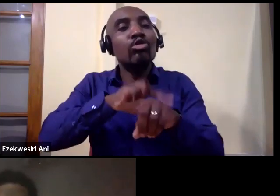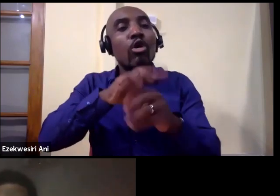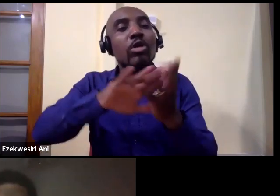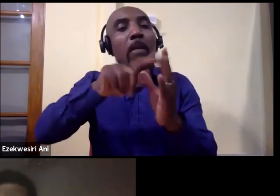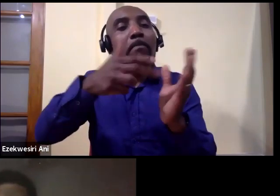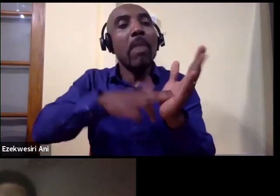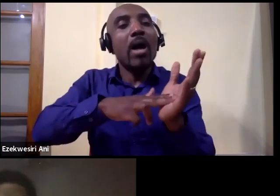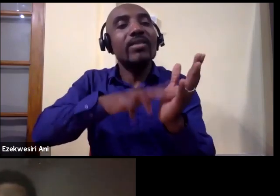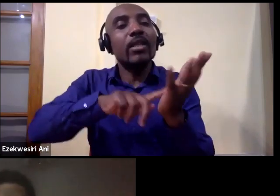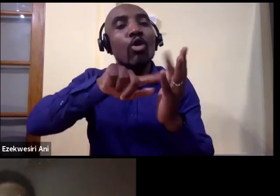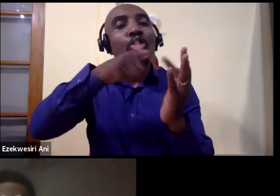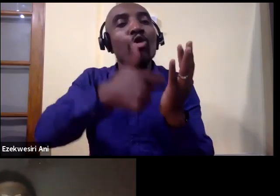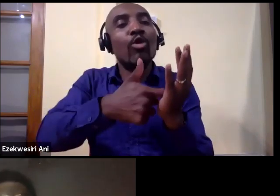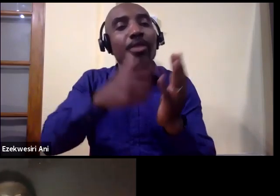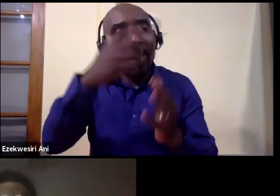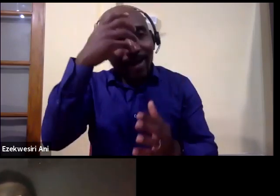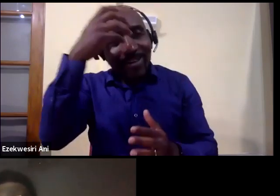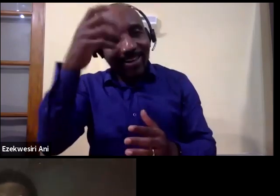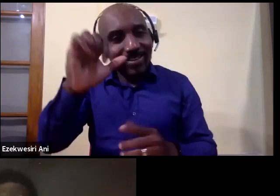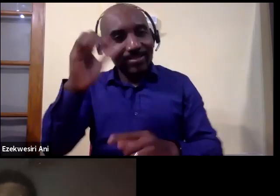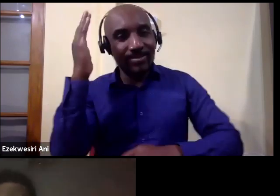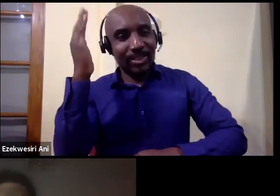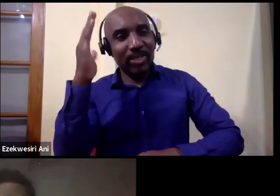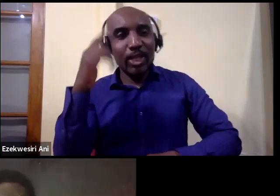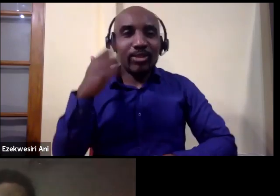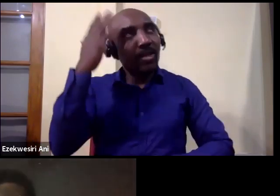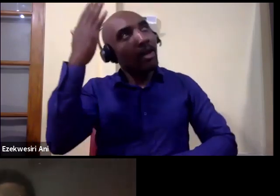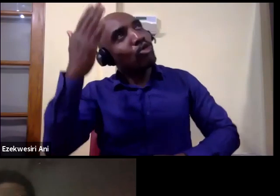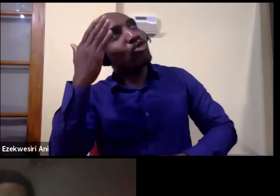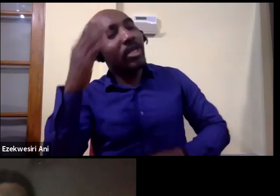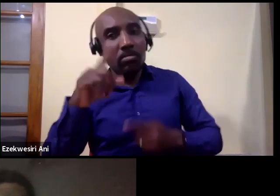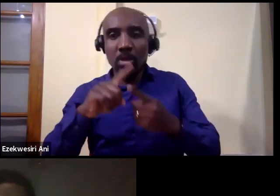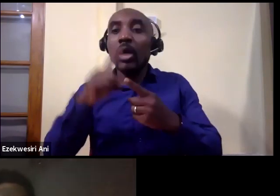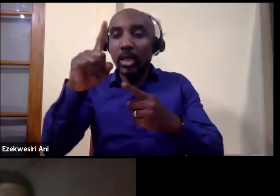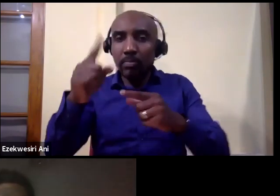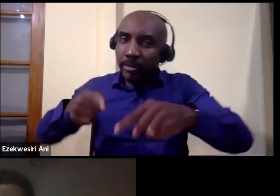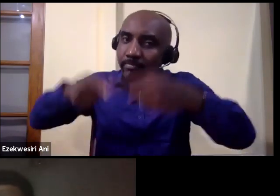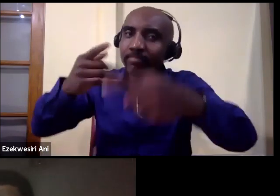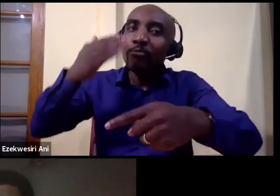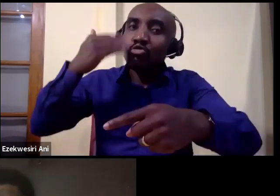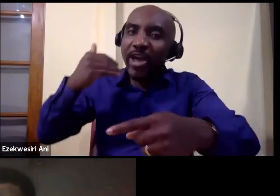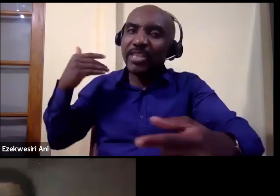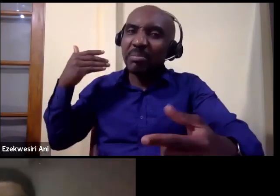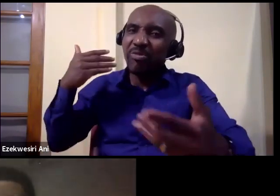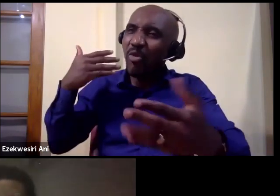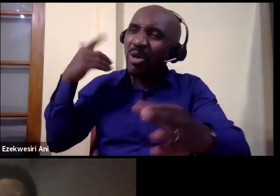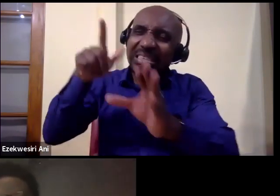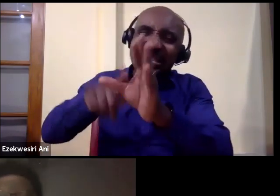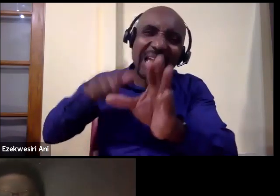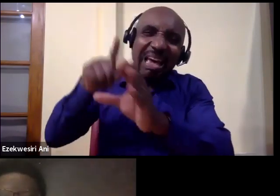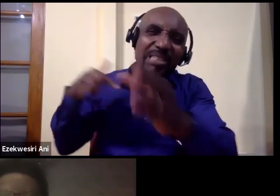He's been a long-standing anti-racist for decades. I'm very pleased to welcome Gary Younge.